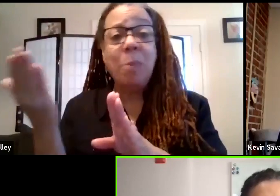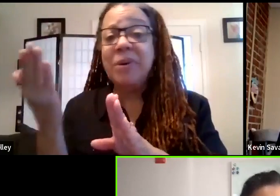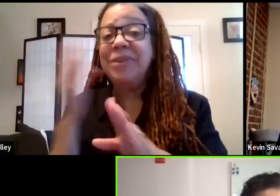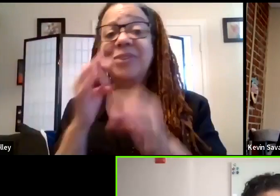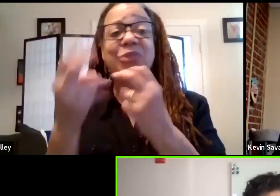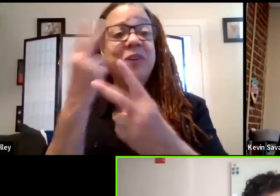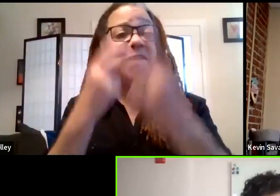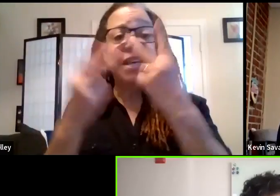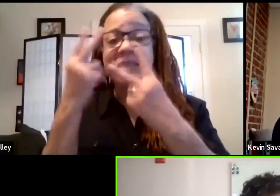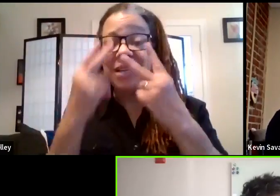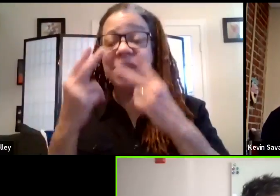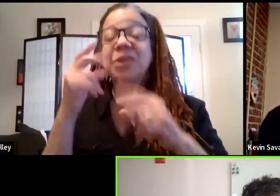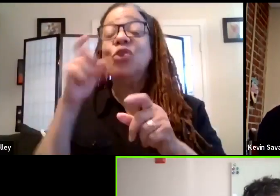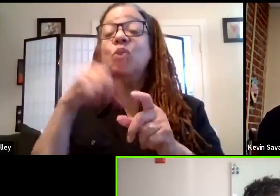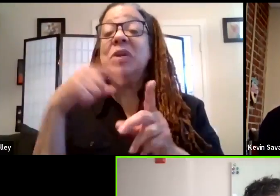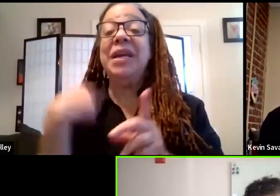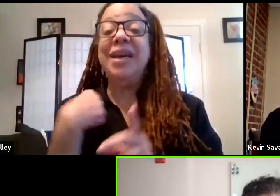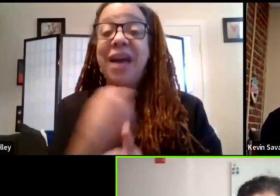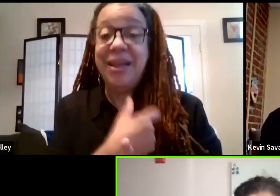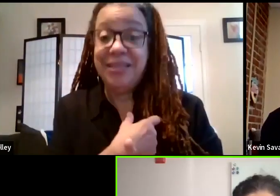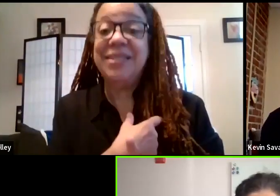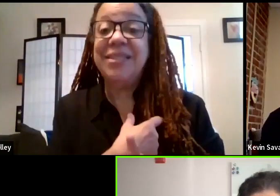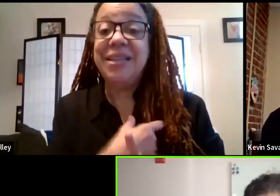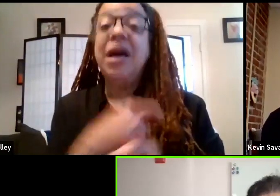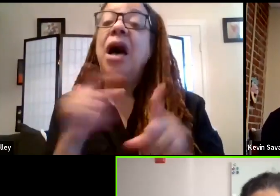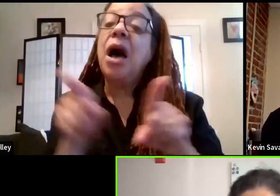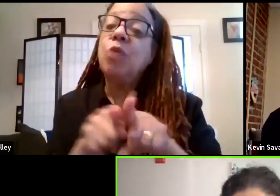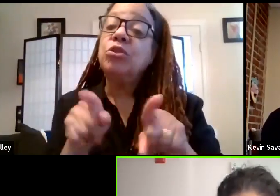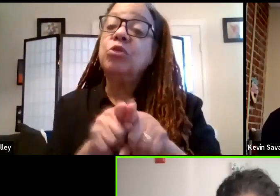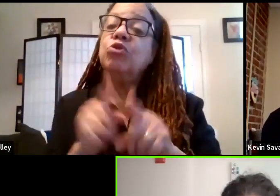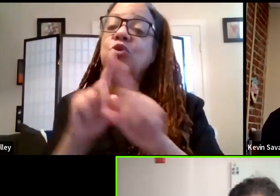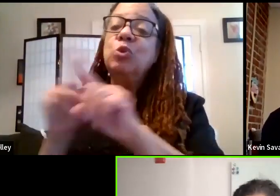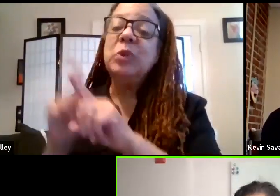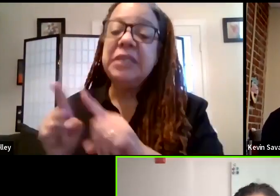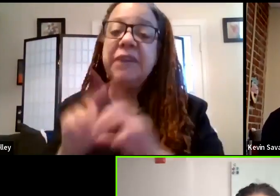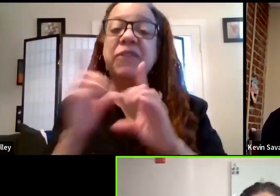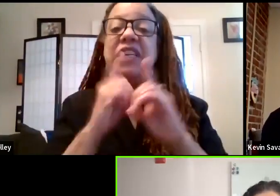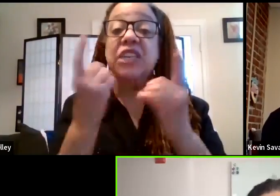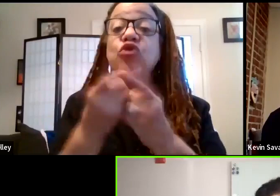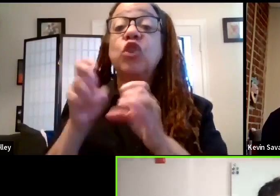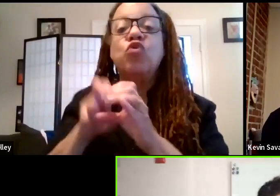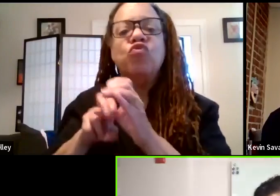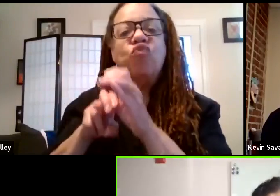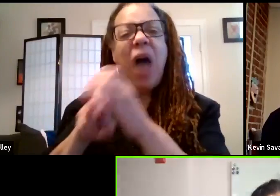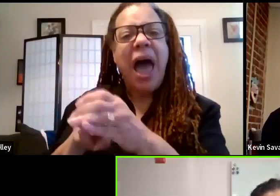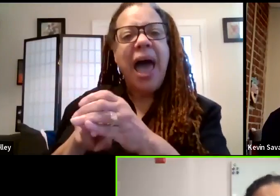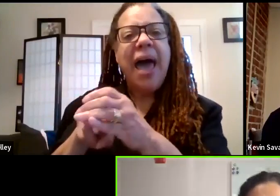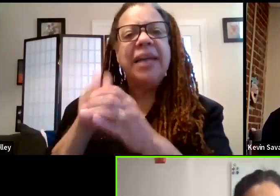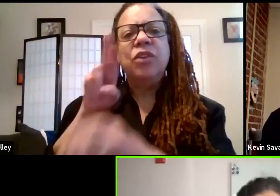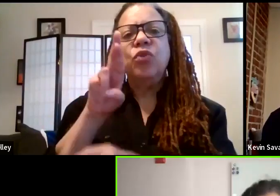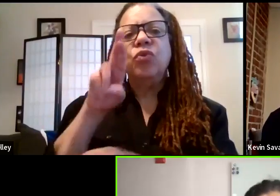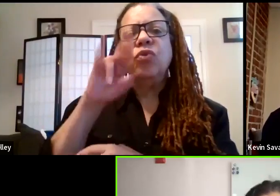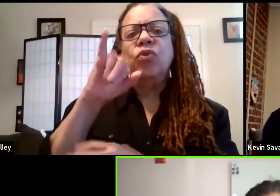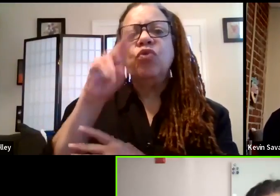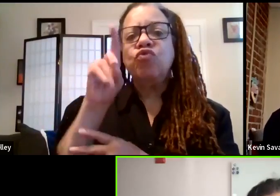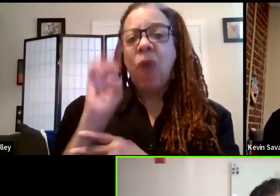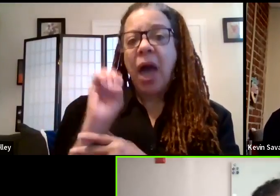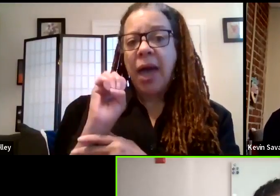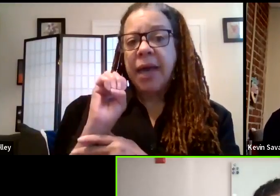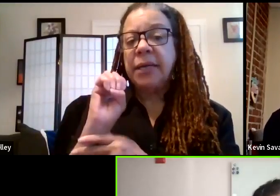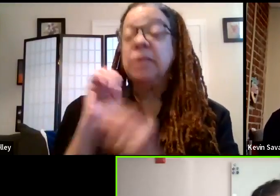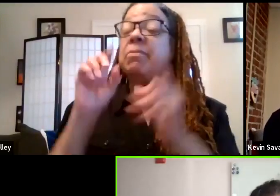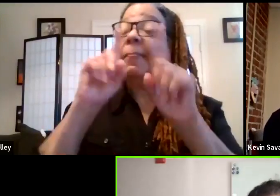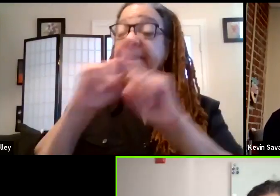We also do chats through different districts through RIDE. So we go into different districts and we